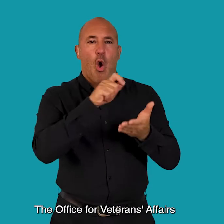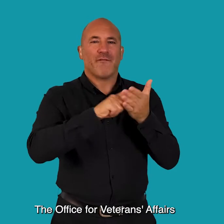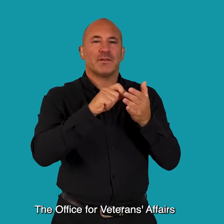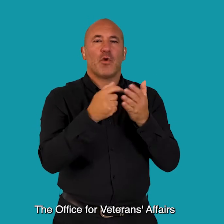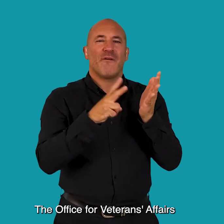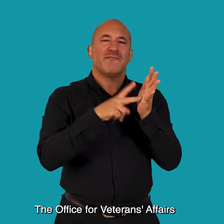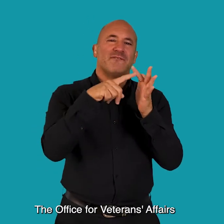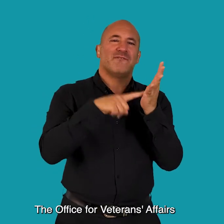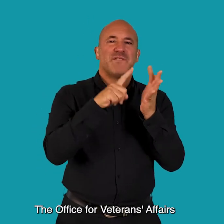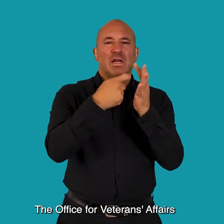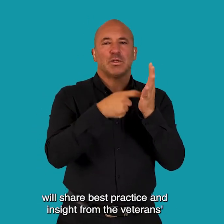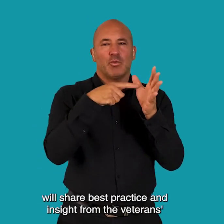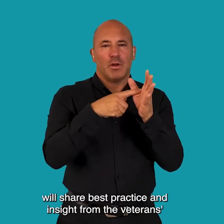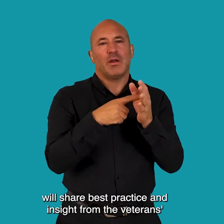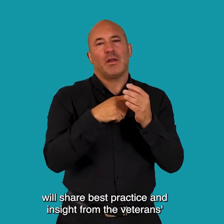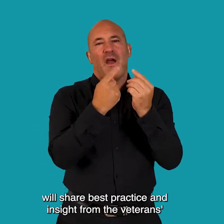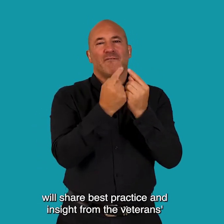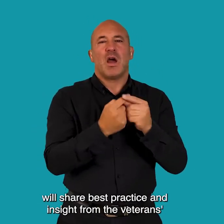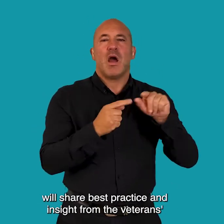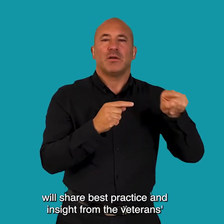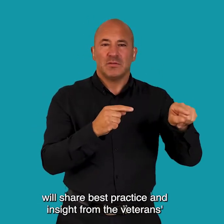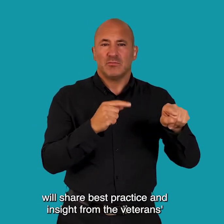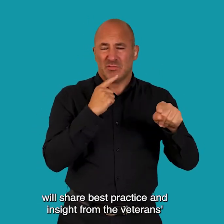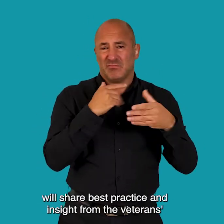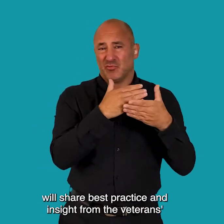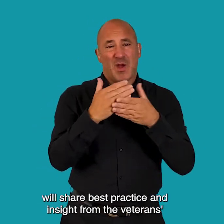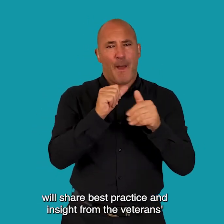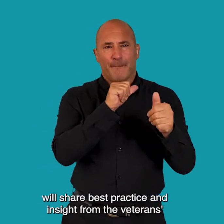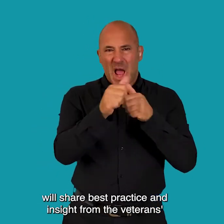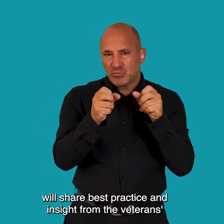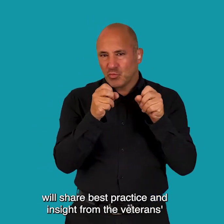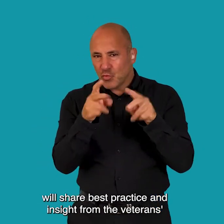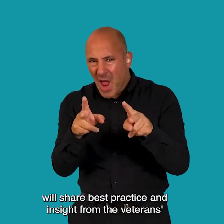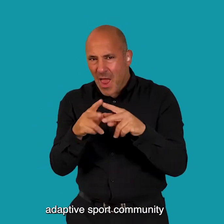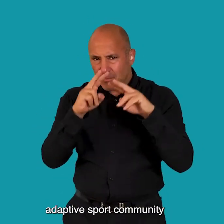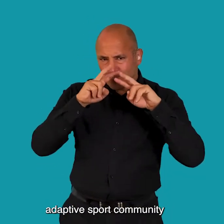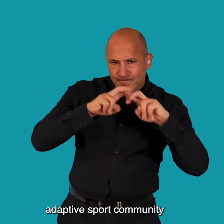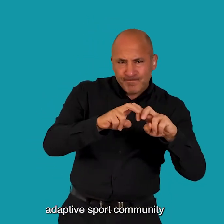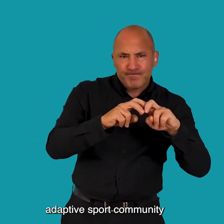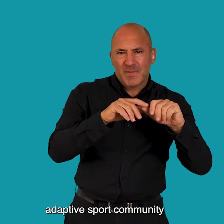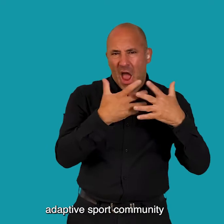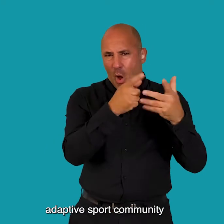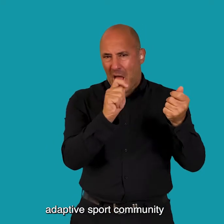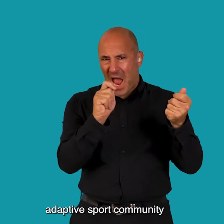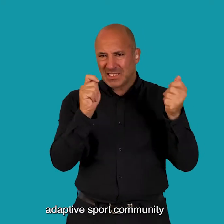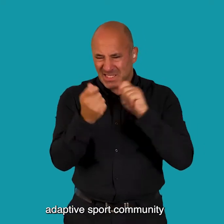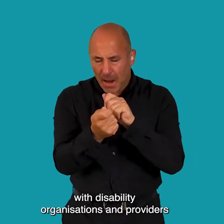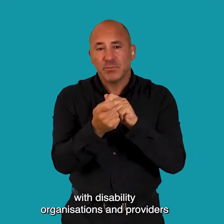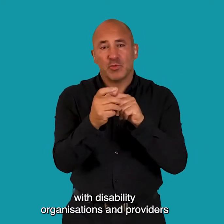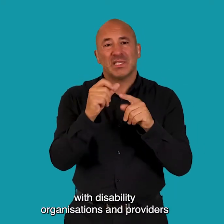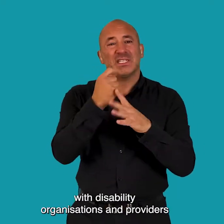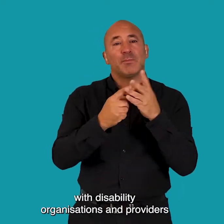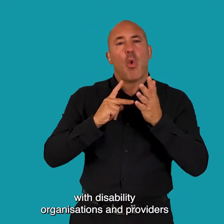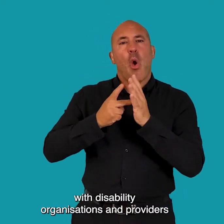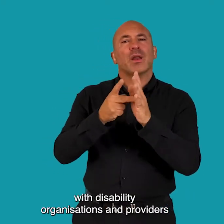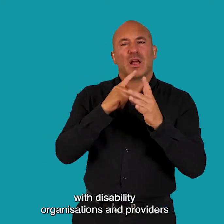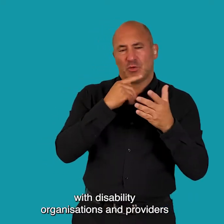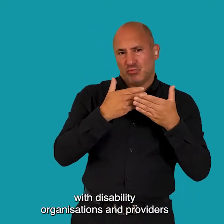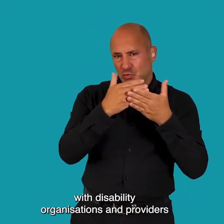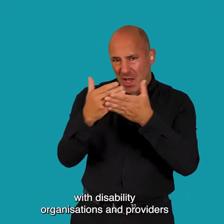for Veterans Affairs will share best practice and insight from the veterans' adaptive sport community with disability organisations